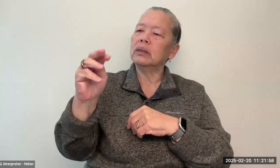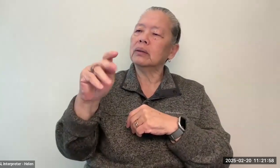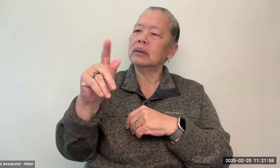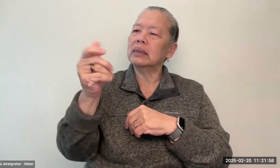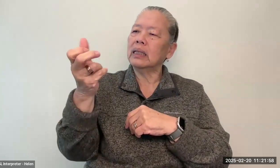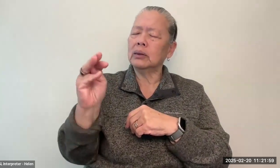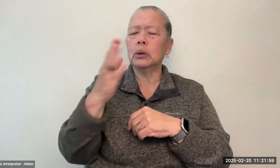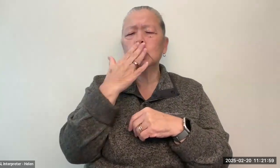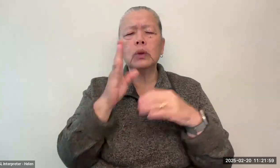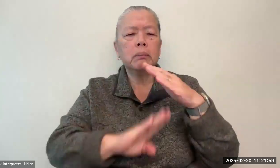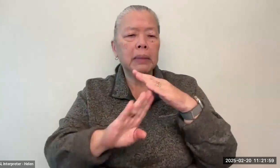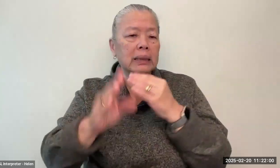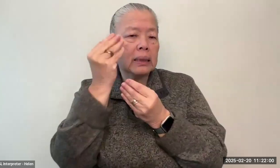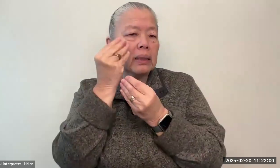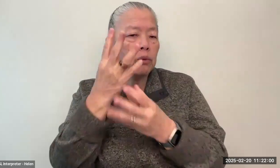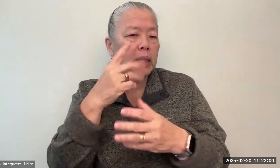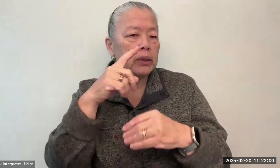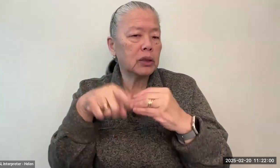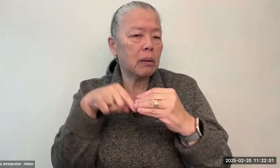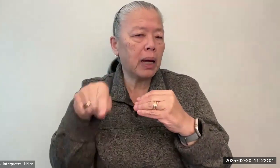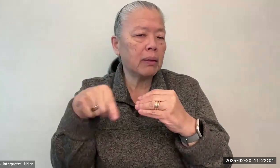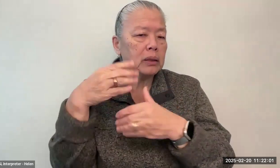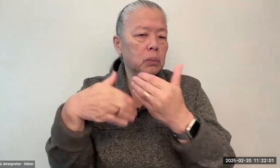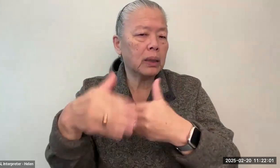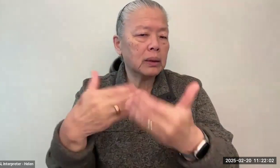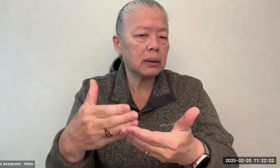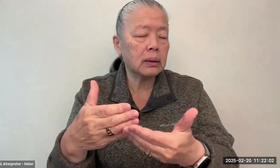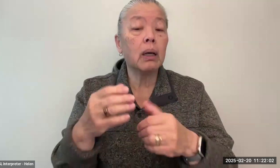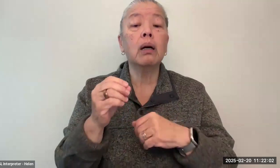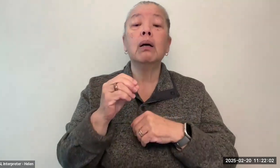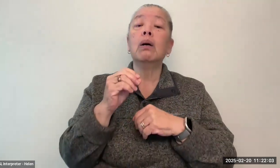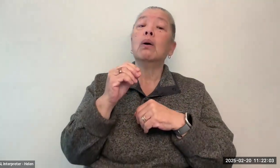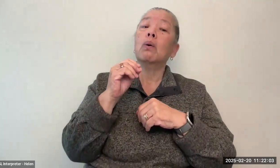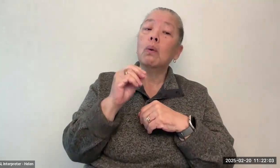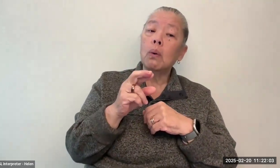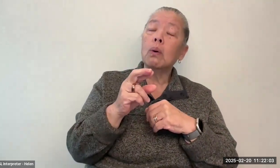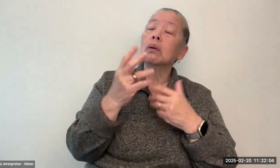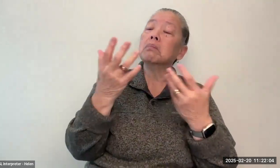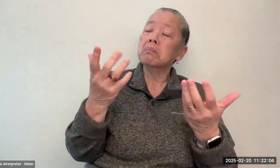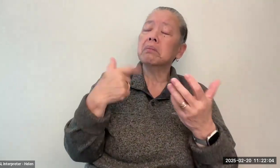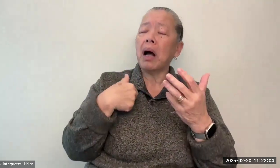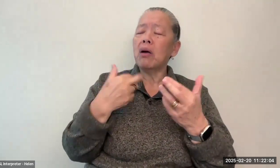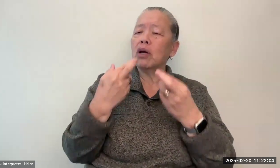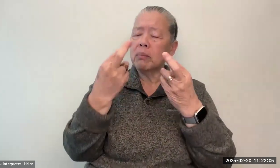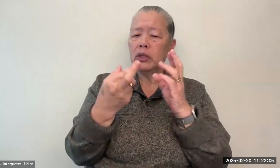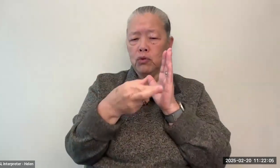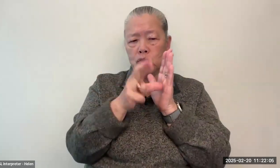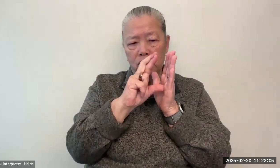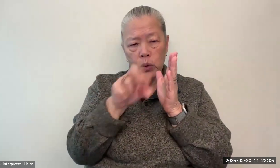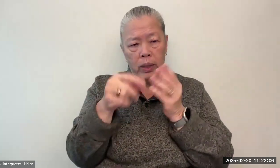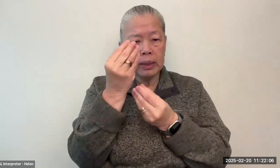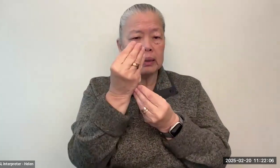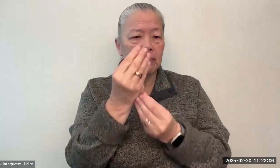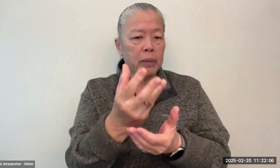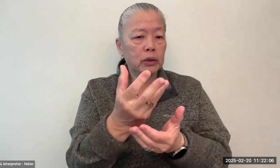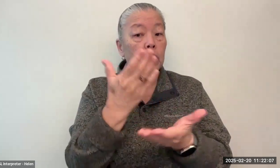topic. While you may choose to share it as an additional resource, I highly recommend reviewing it for yourself and with others who may